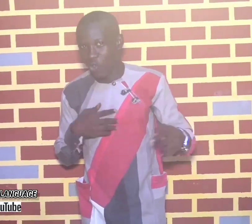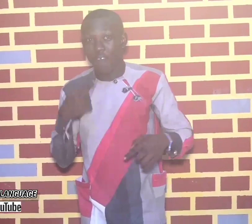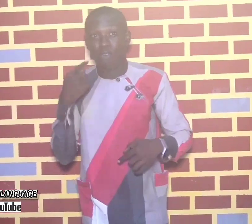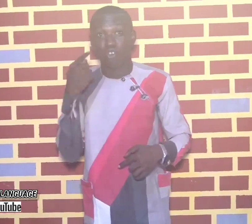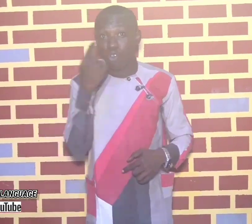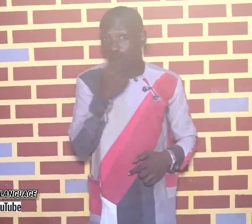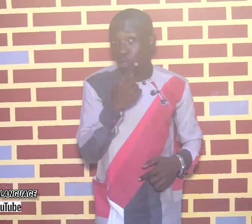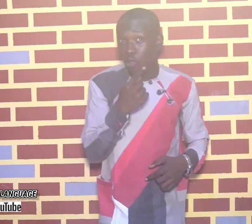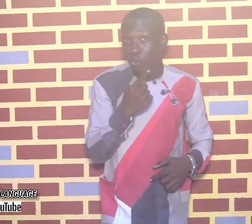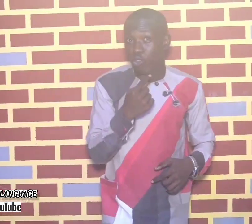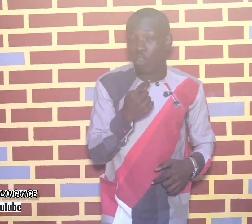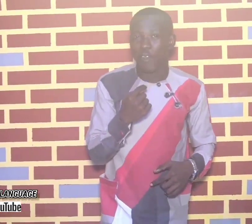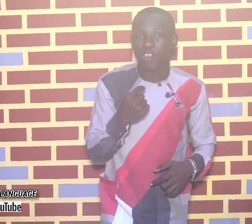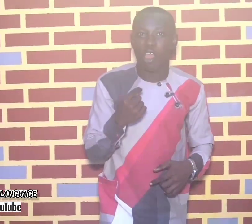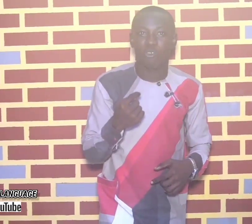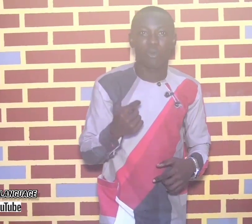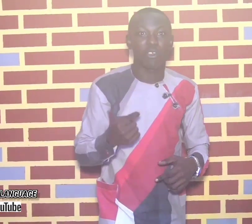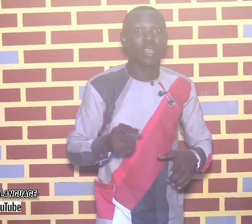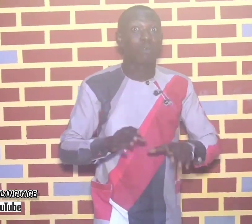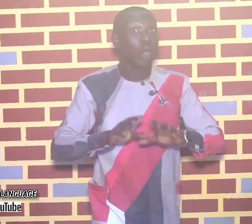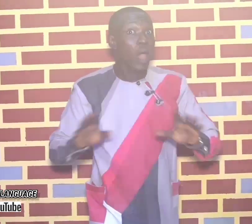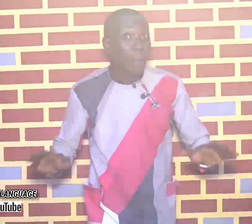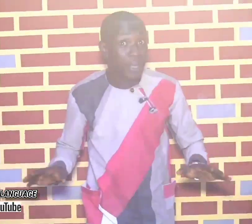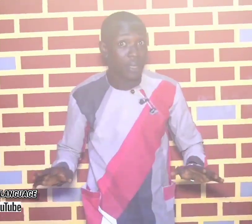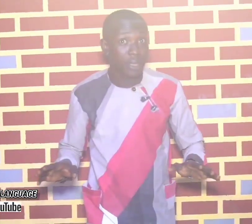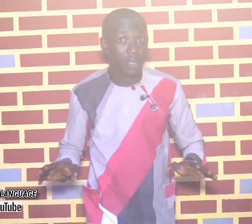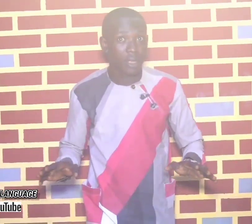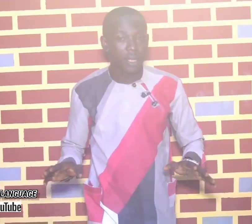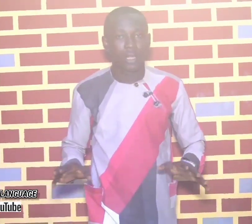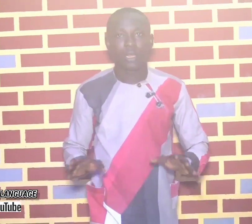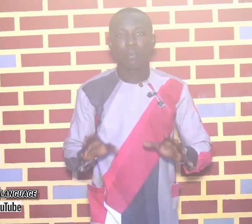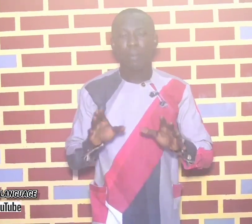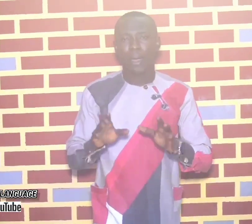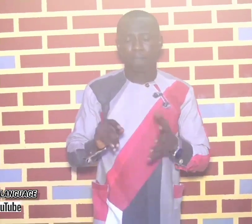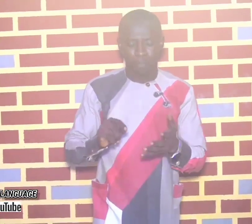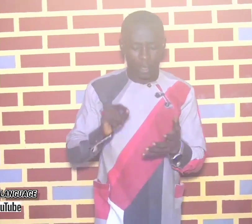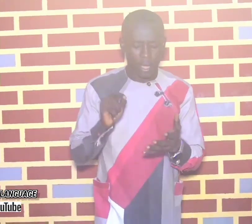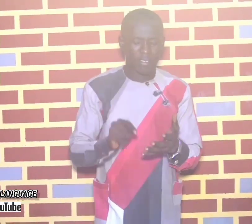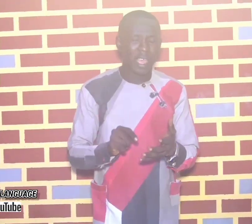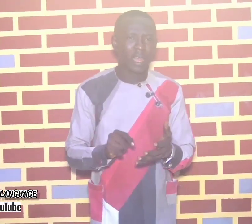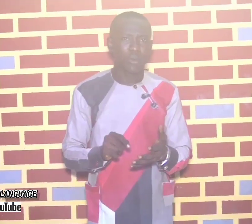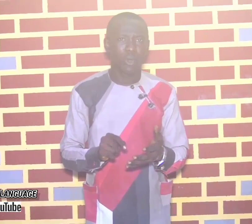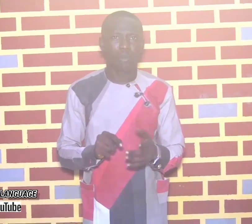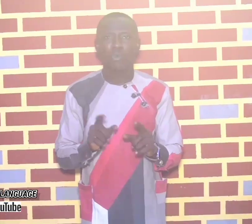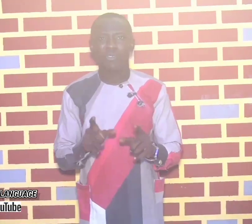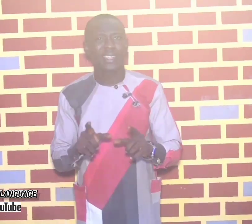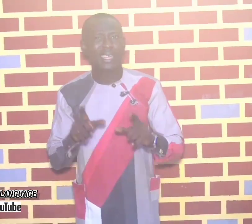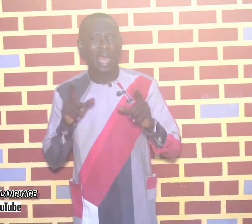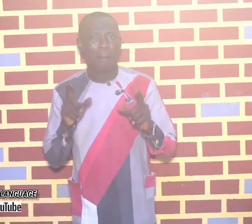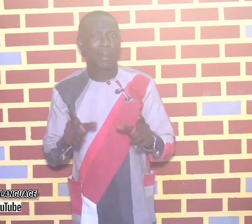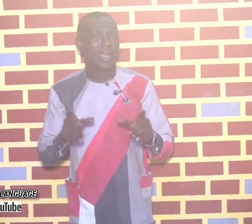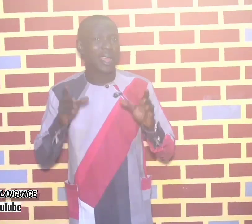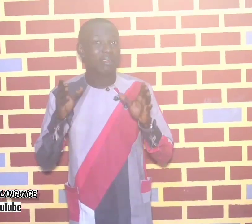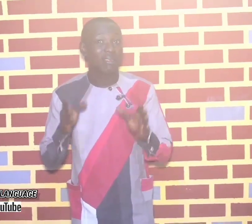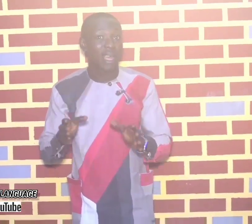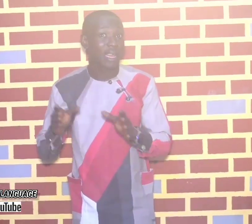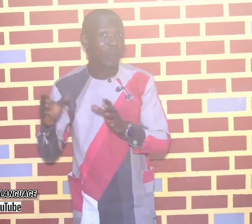have to show with your facial expression that you are not happy. Remember, in sign language, mostly American sign